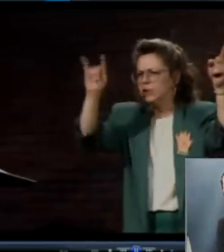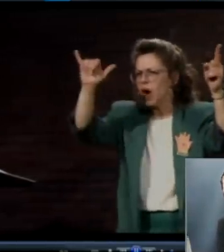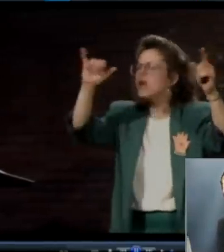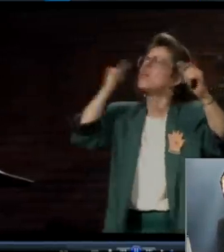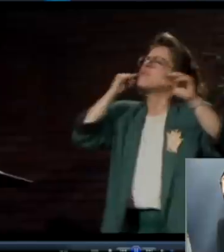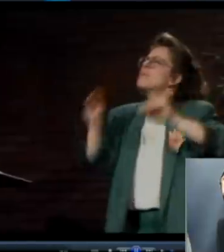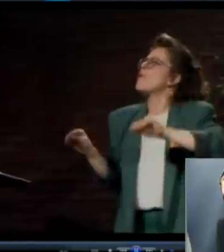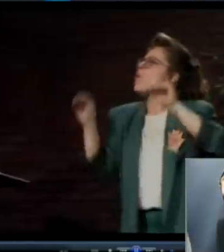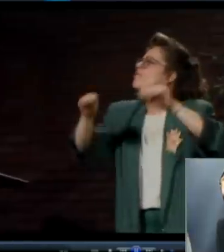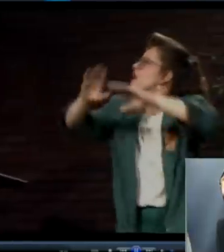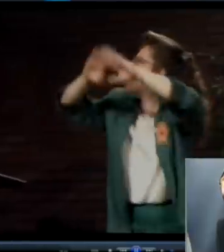ideas.